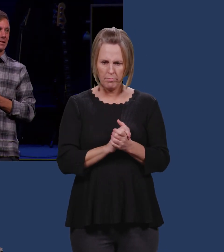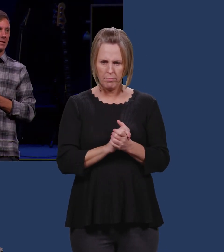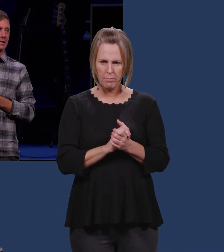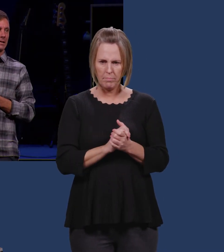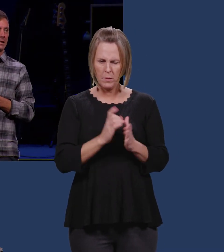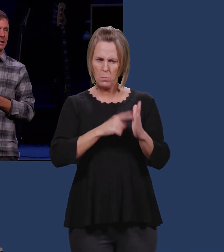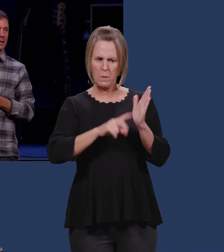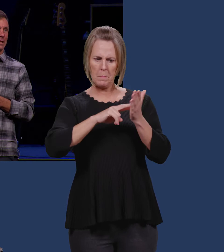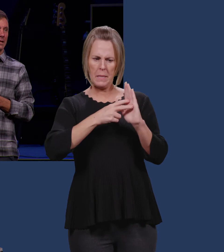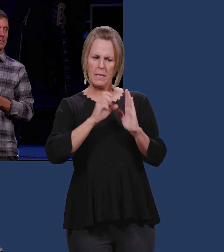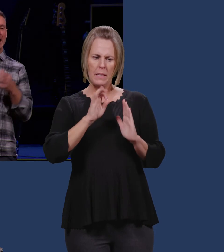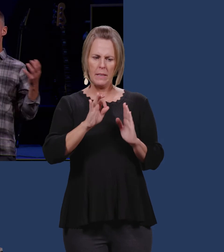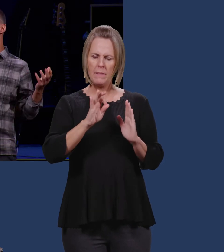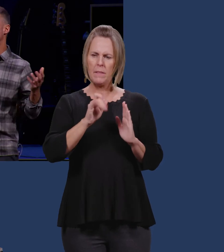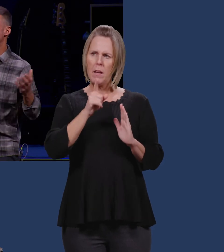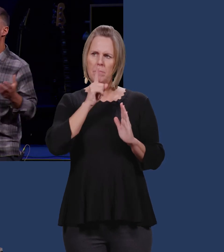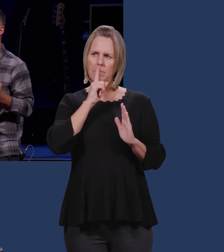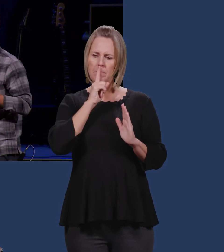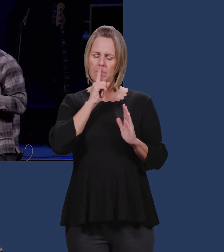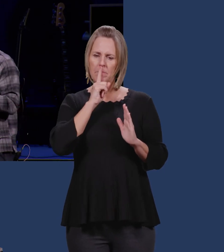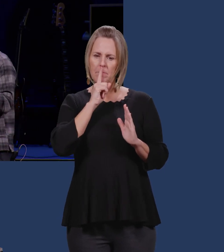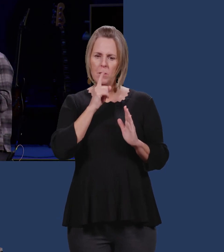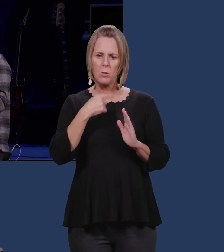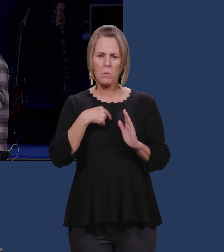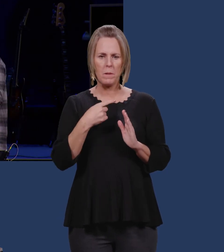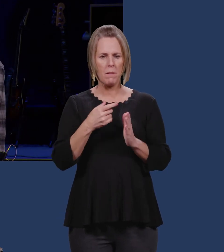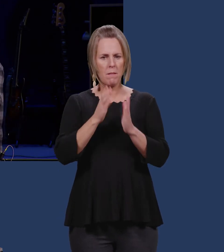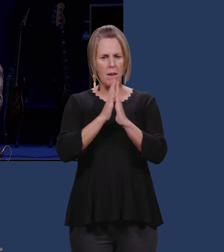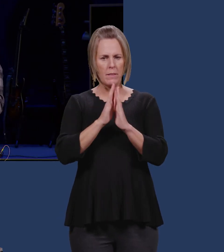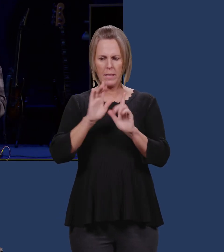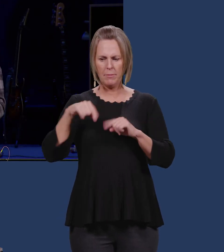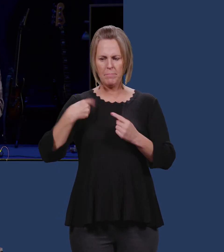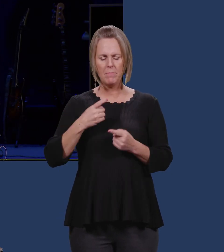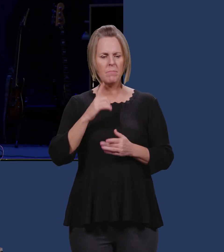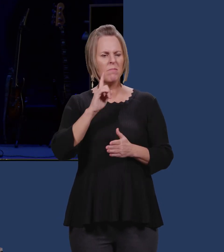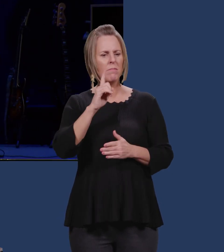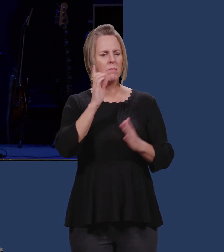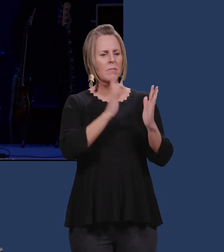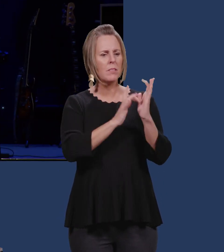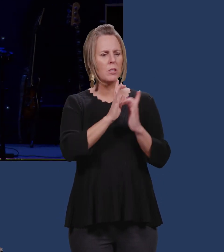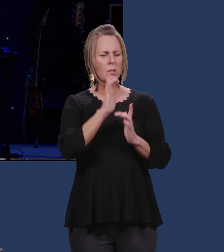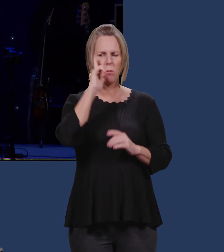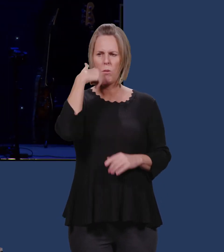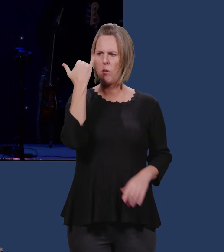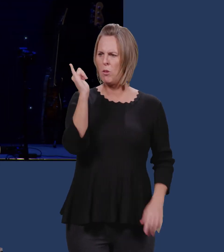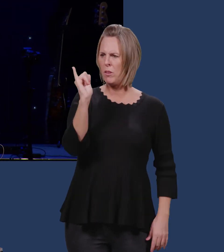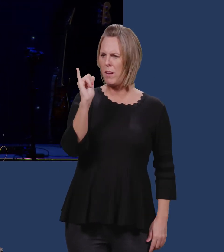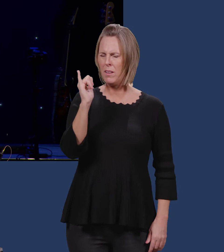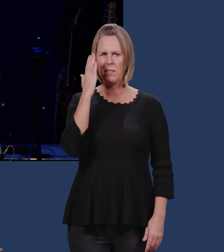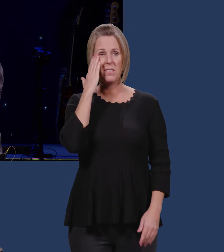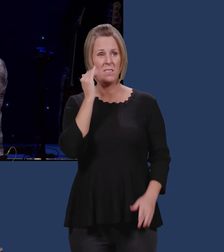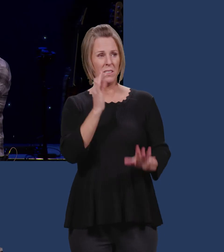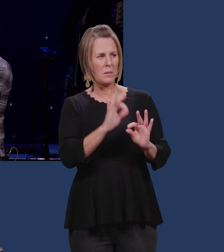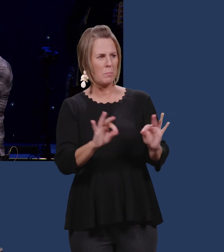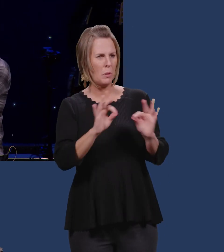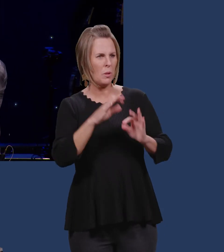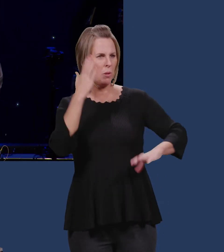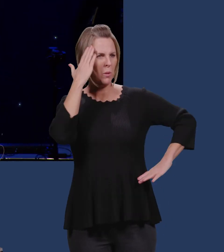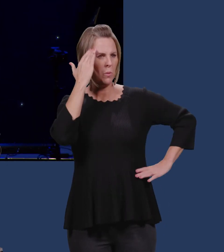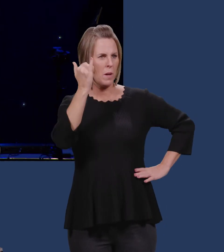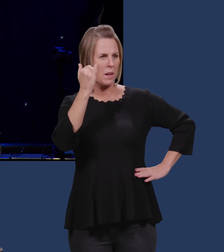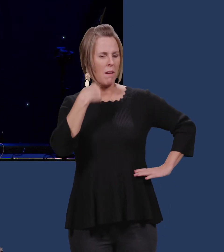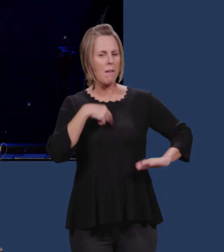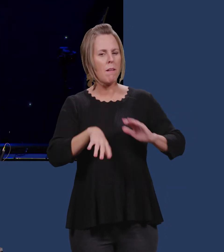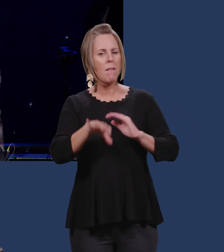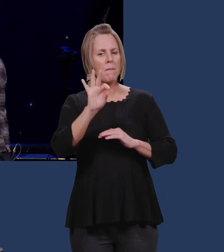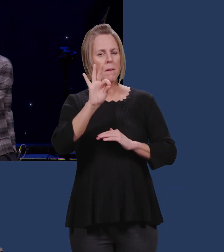silence? I've been asking questions, what does Jesus look like and why does it matter and how did I get these images in my head? And came across a book, The